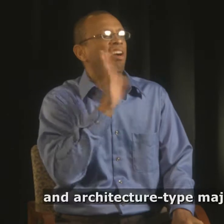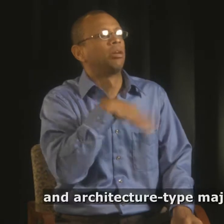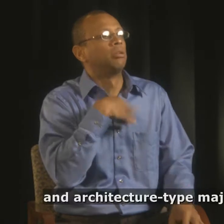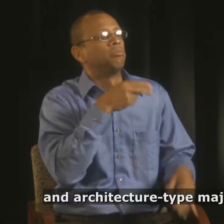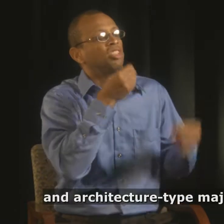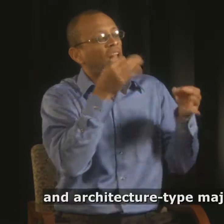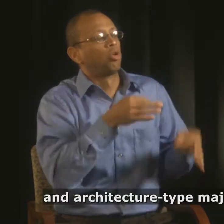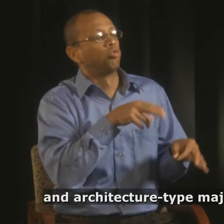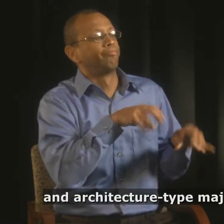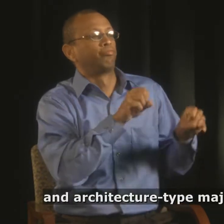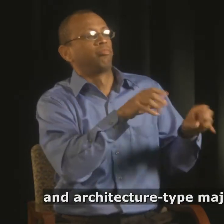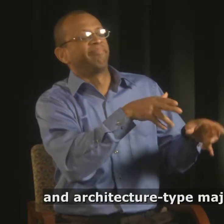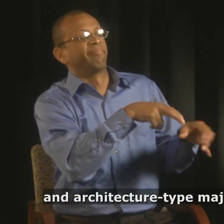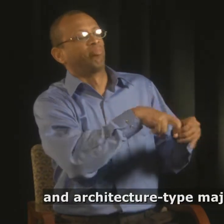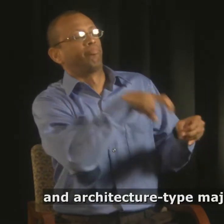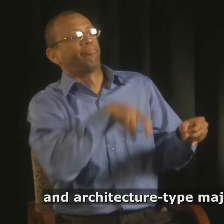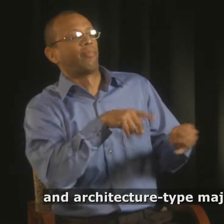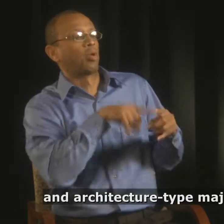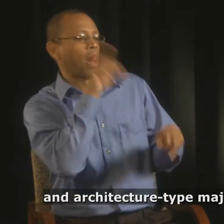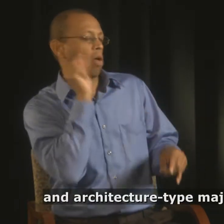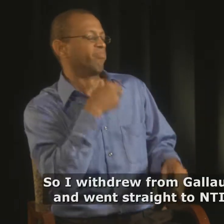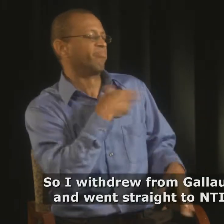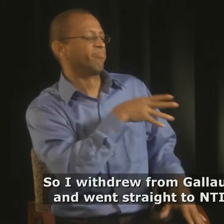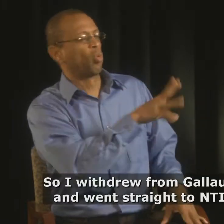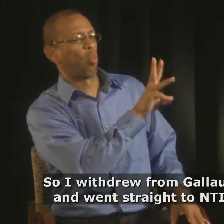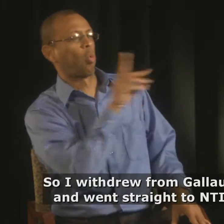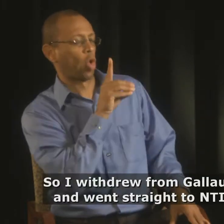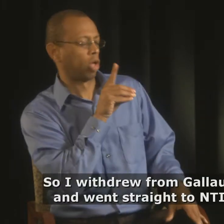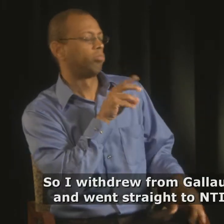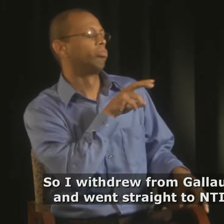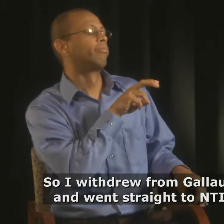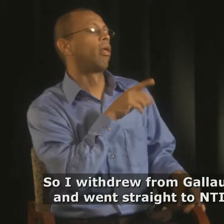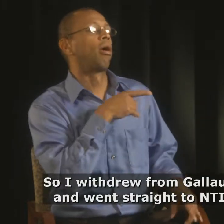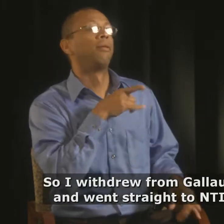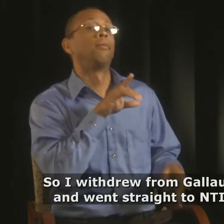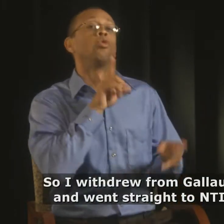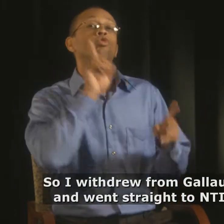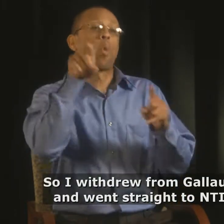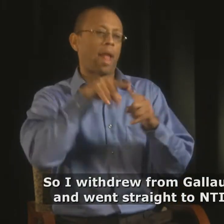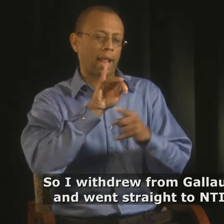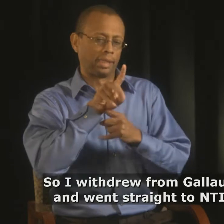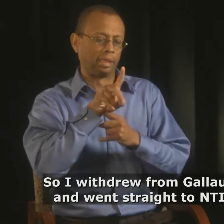architecture type majors. So I withdrew from Gallaudet and went straight to NTID.